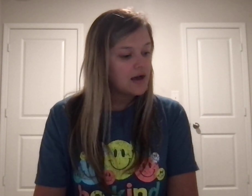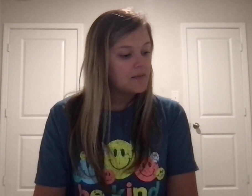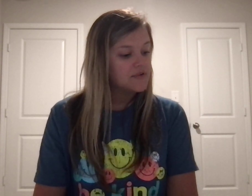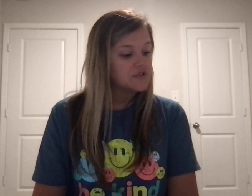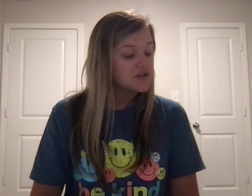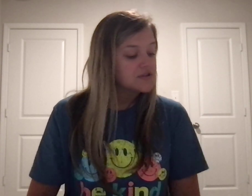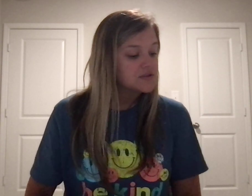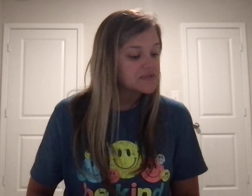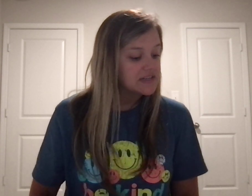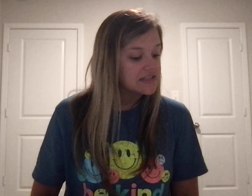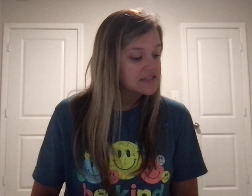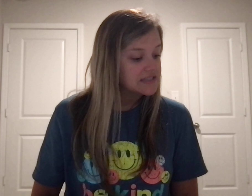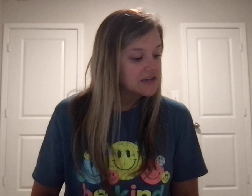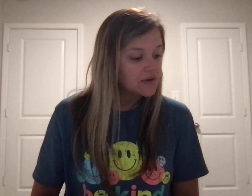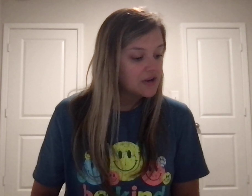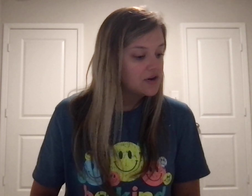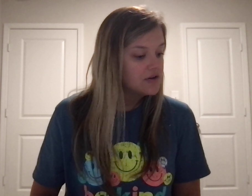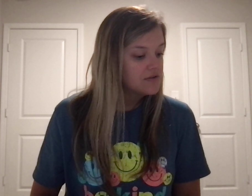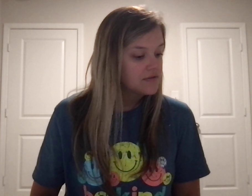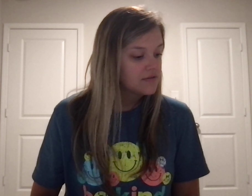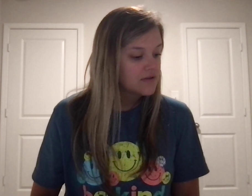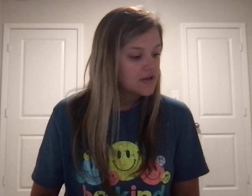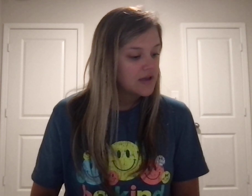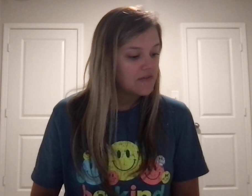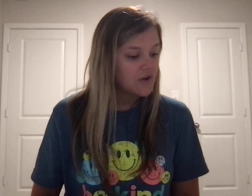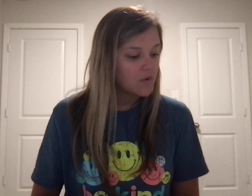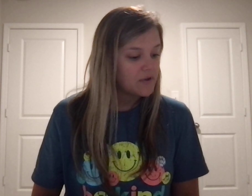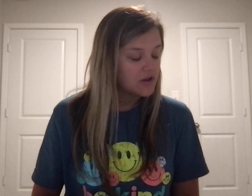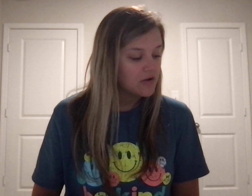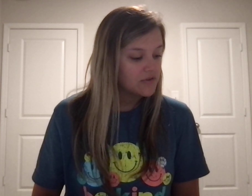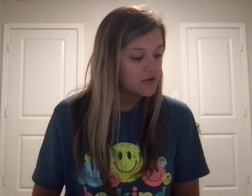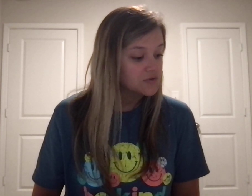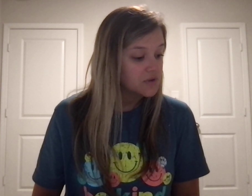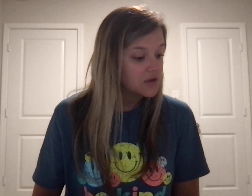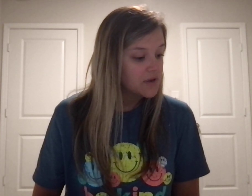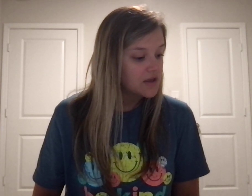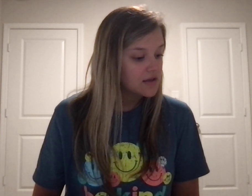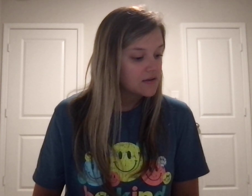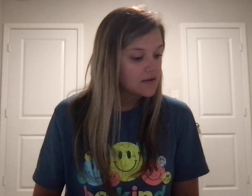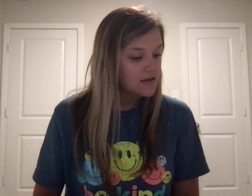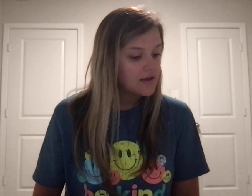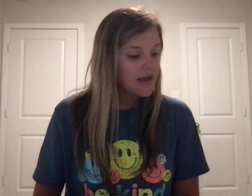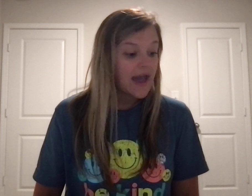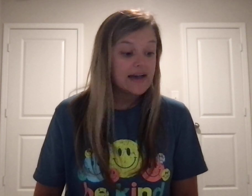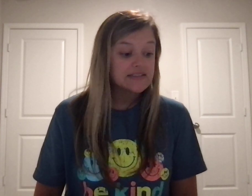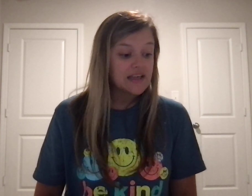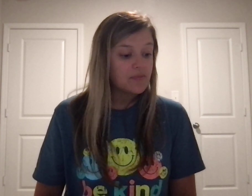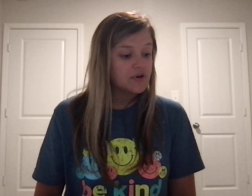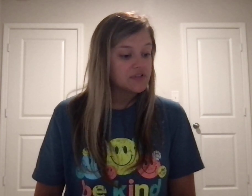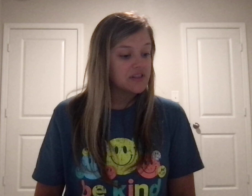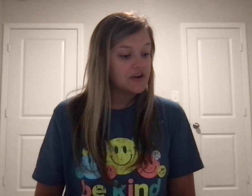There's also some sentences down here. If y'all want me to go over those really quick. Ask that person their